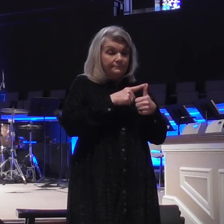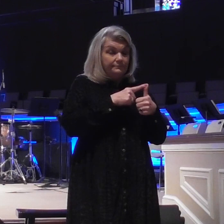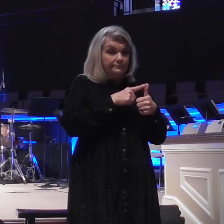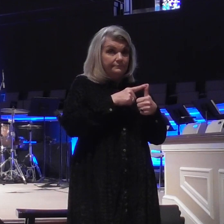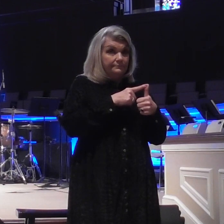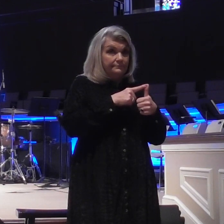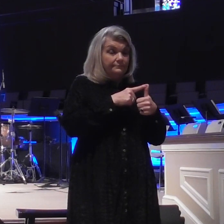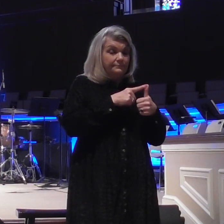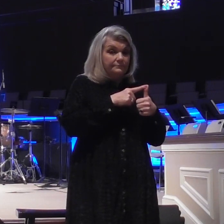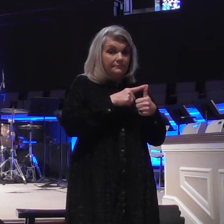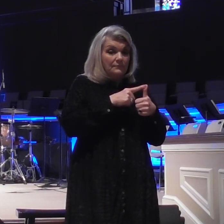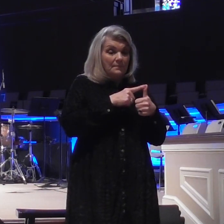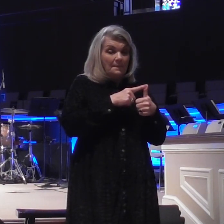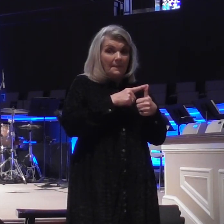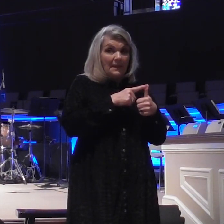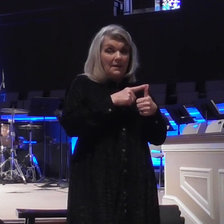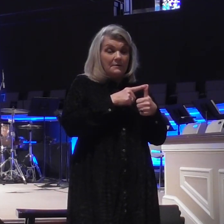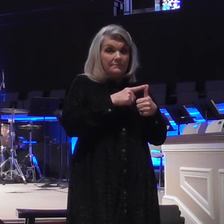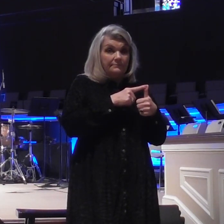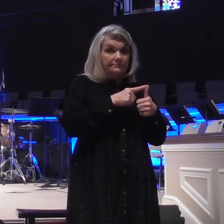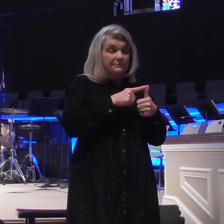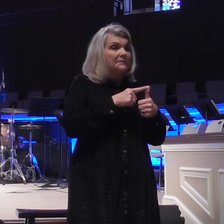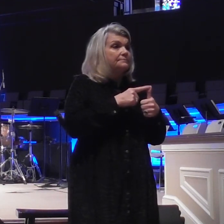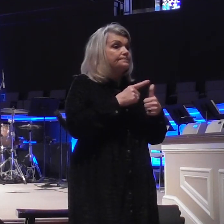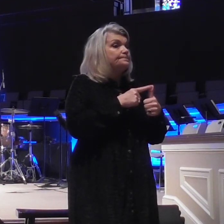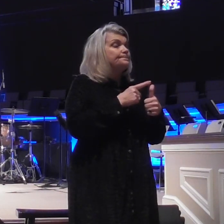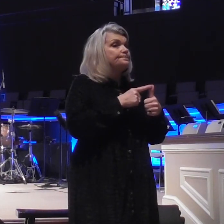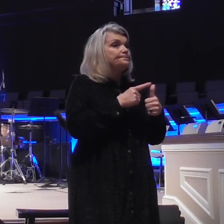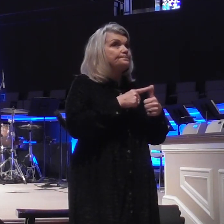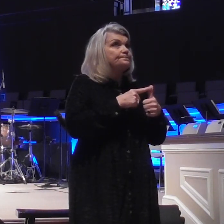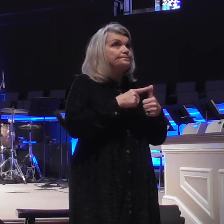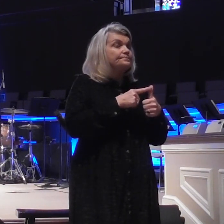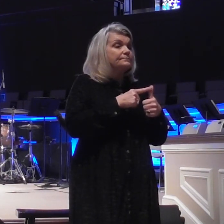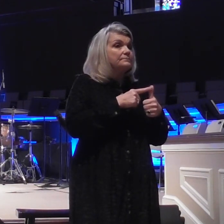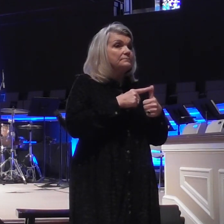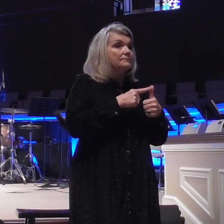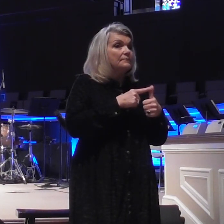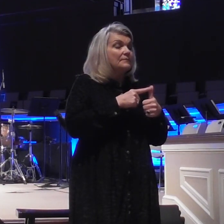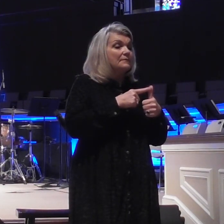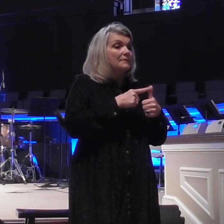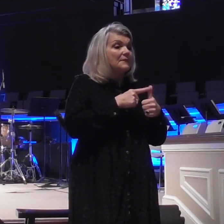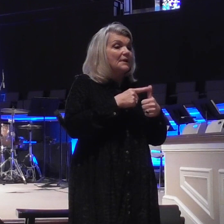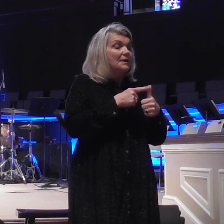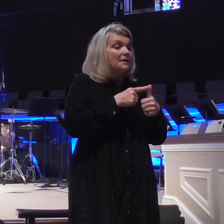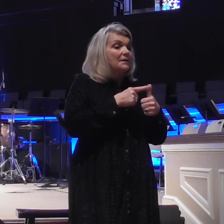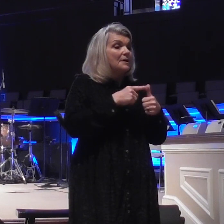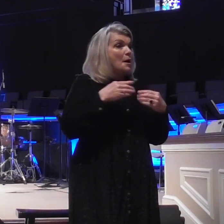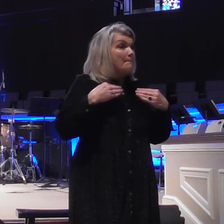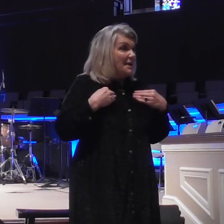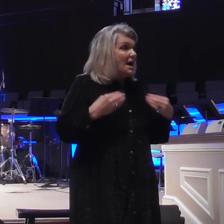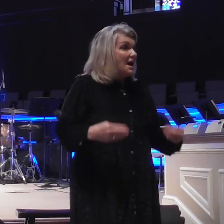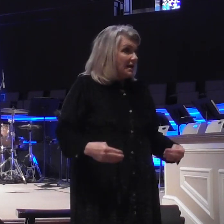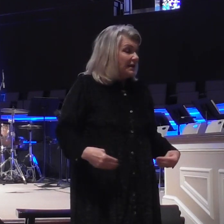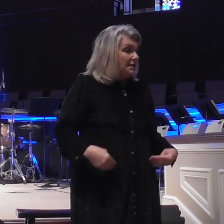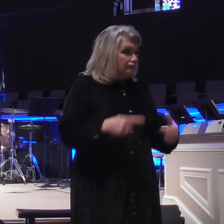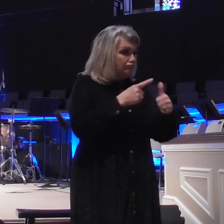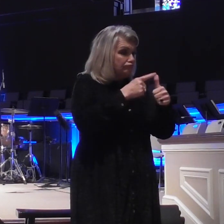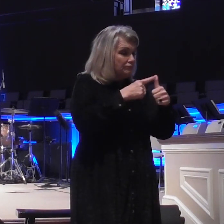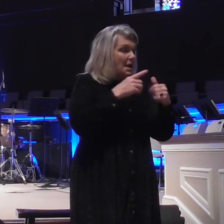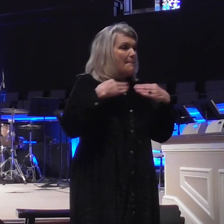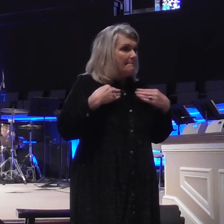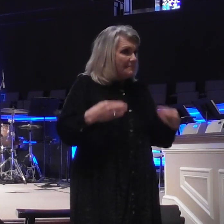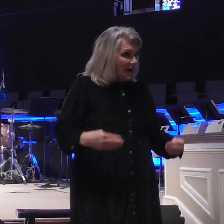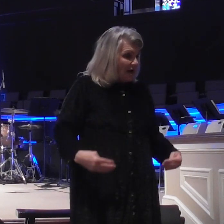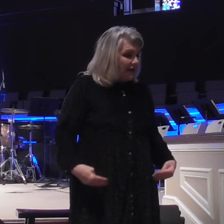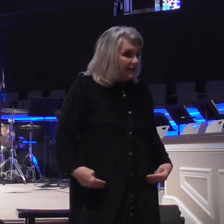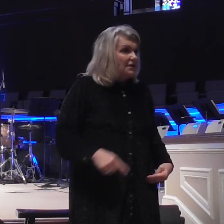of expressive individualism, that the only thing that matters are my feelings. The first thing I want you to see is that the gendered body is real. The gendered body